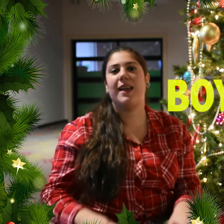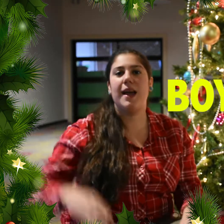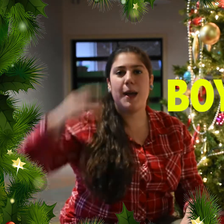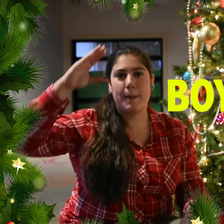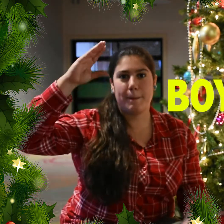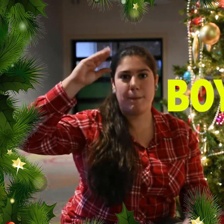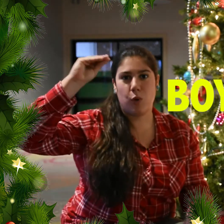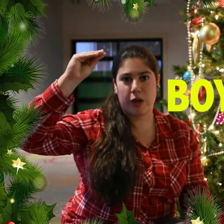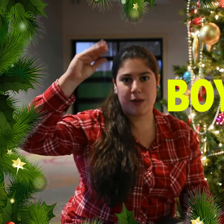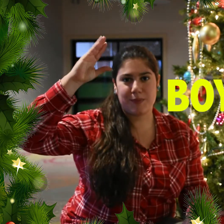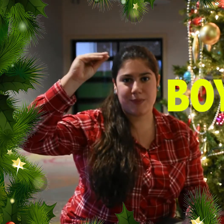Boy.